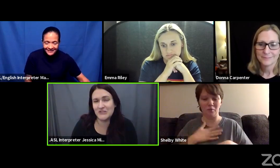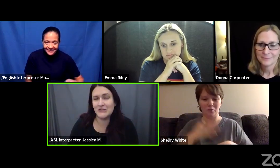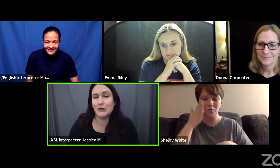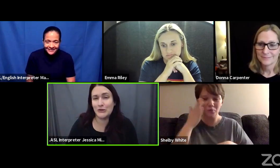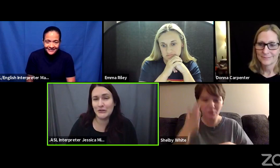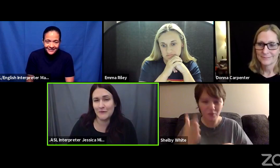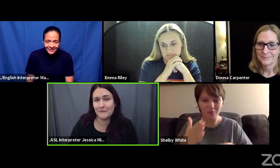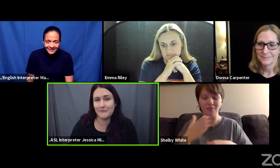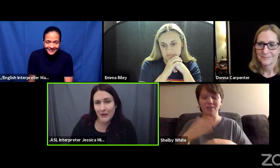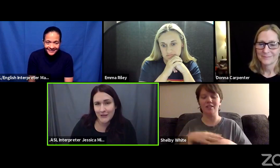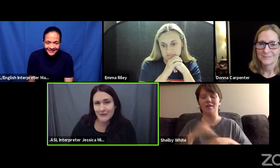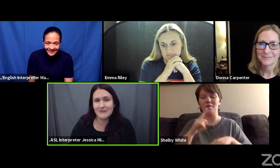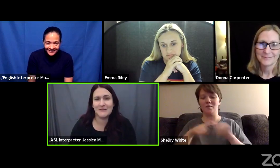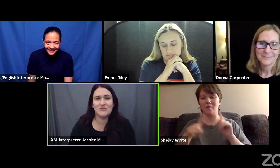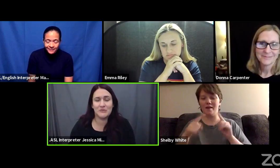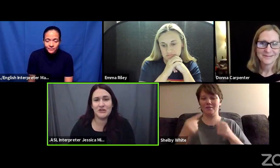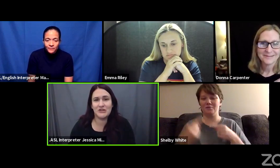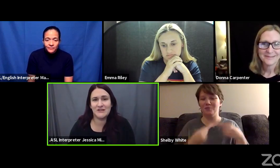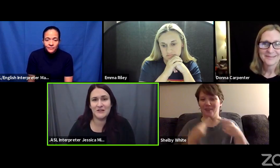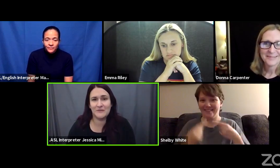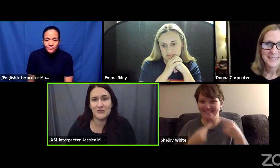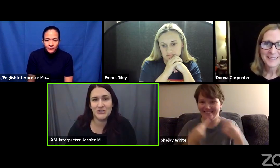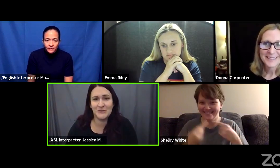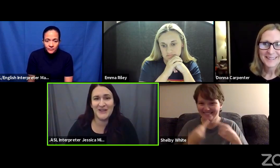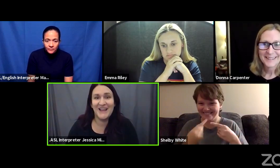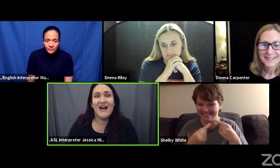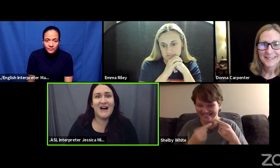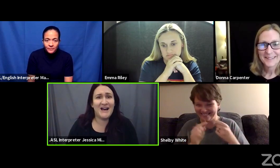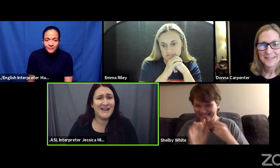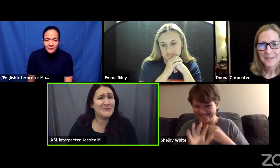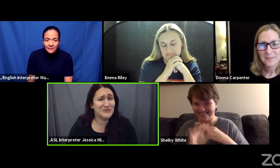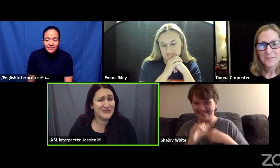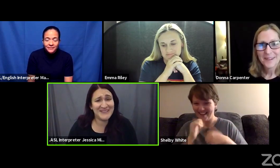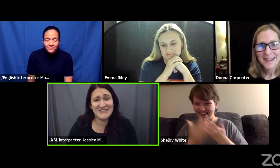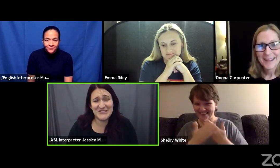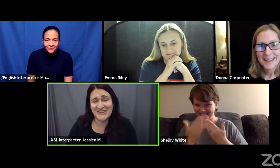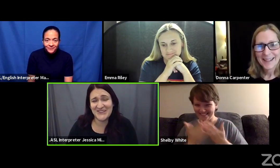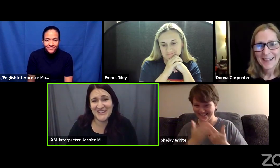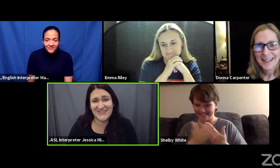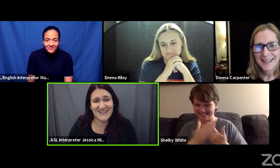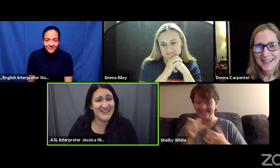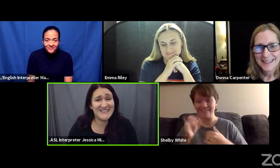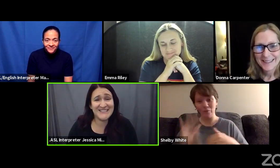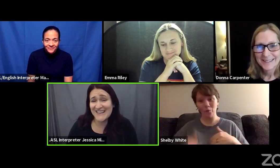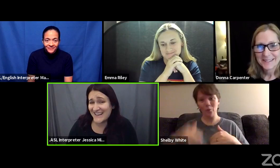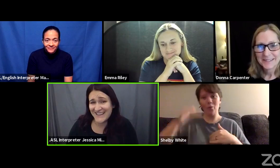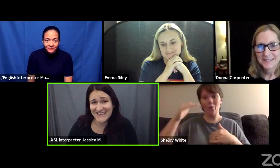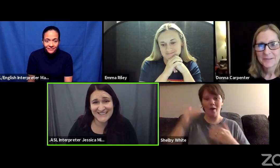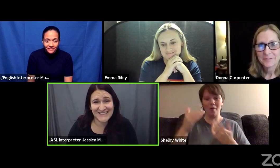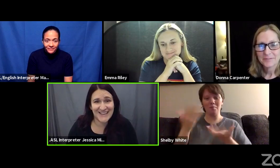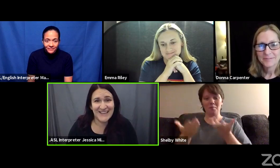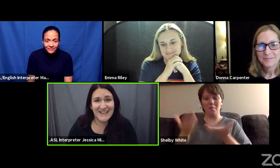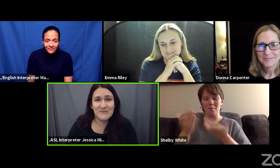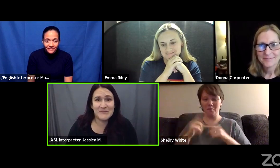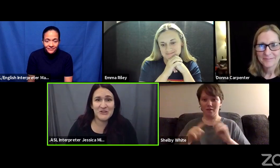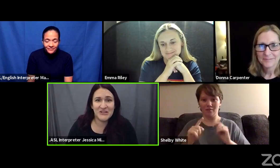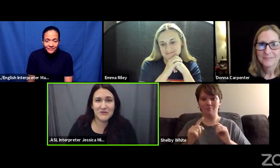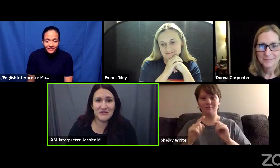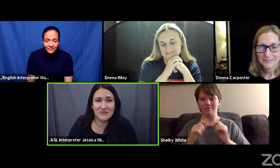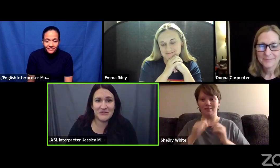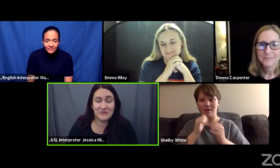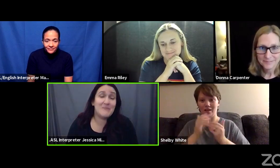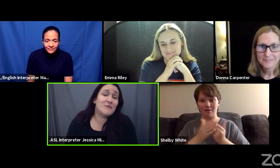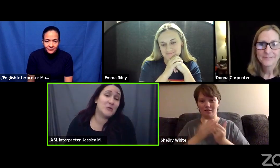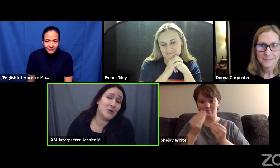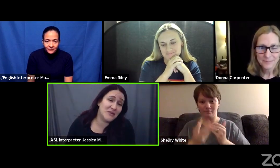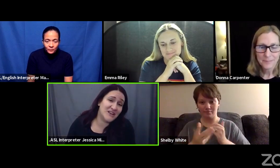that. I've just learned it for fun because I'm sure I'm going to use it in the future, but I am really struggling with it. It is not easy, especially if